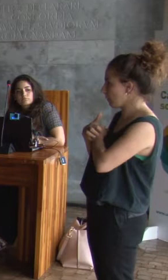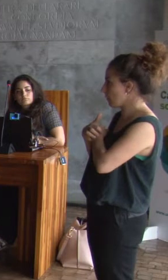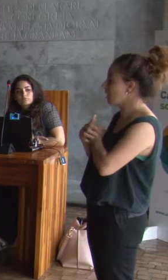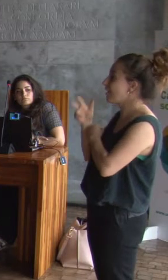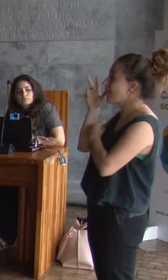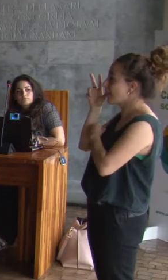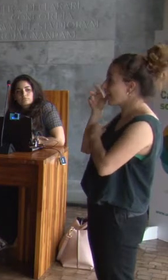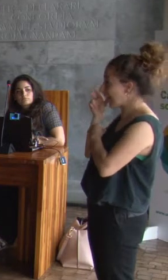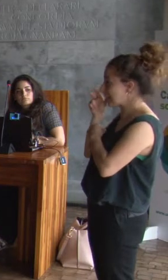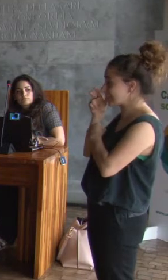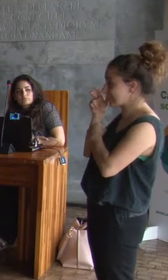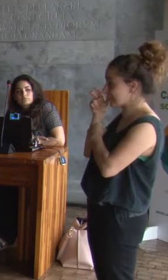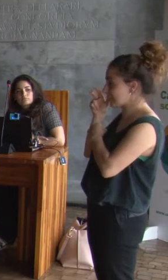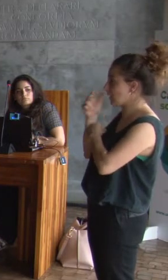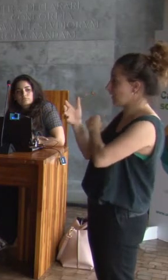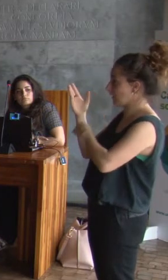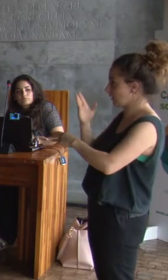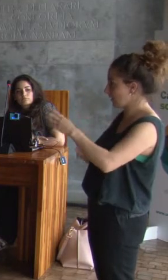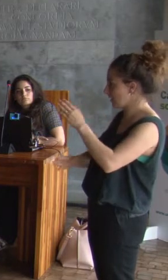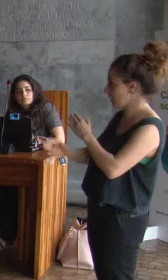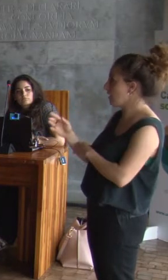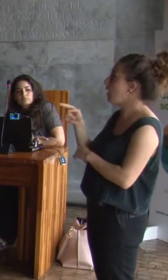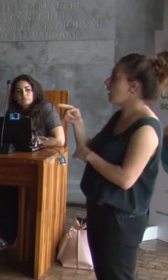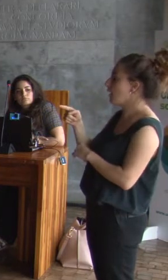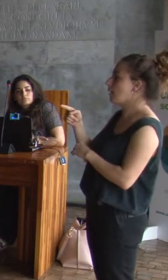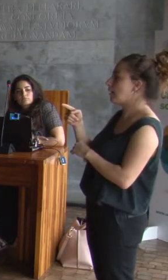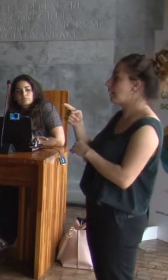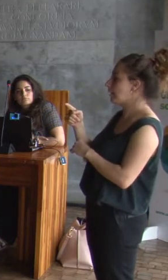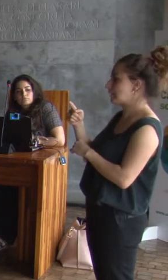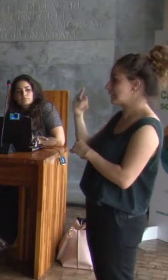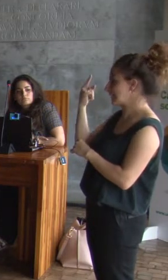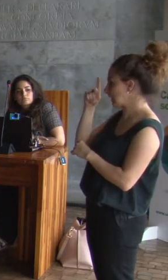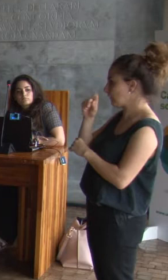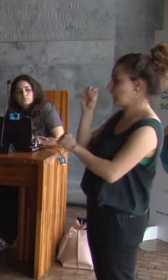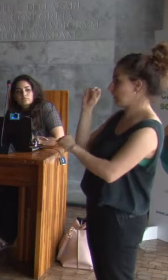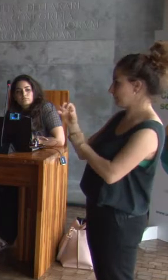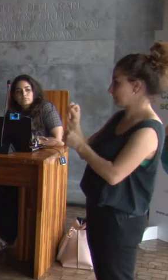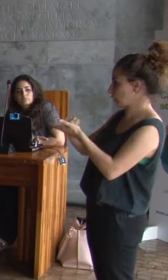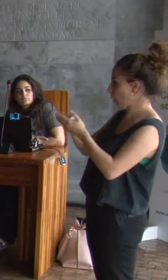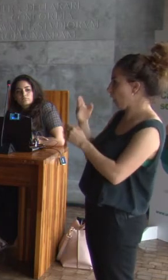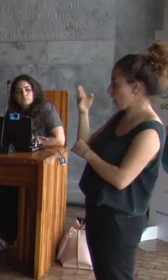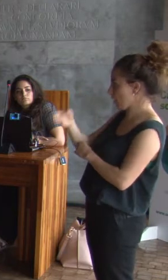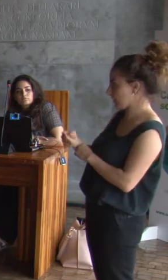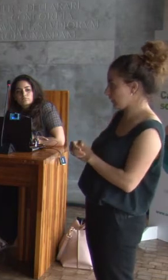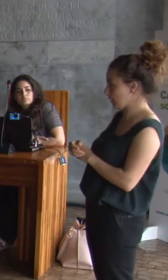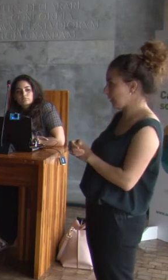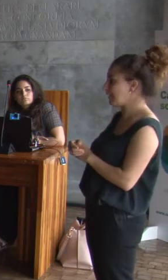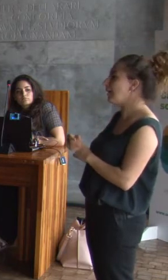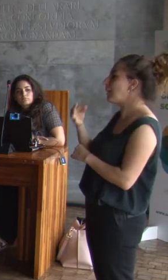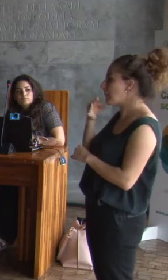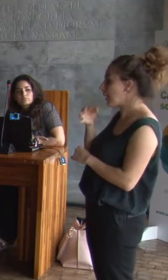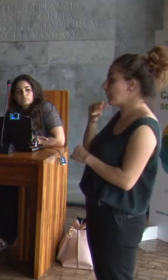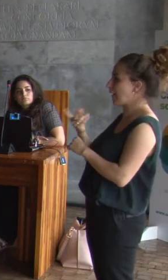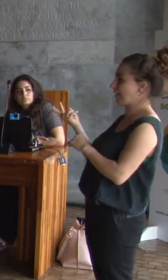the girls that have disabilities are much less likely to receive education, and they're much more likely to be victims